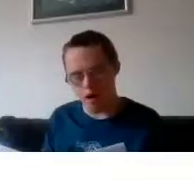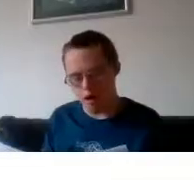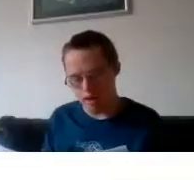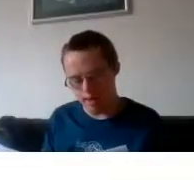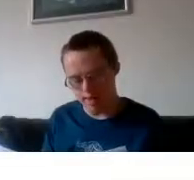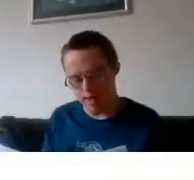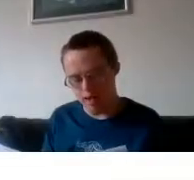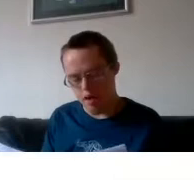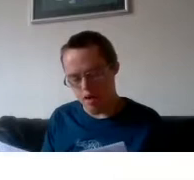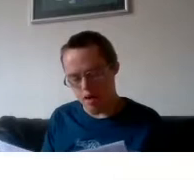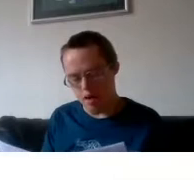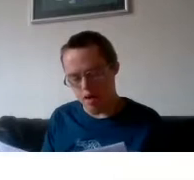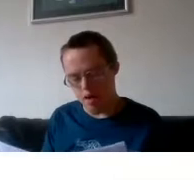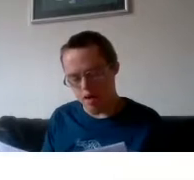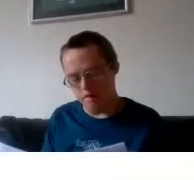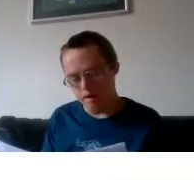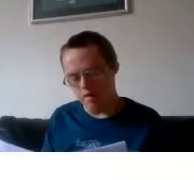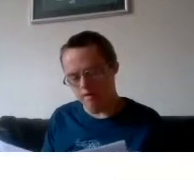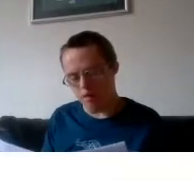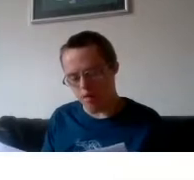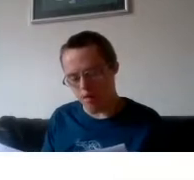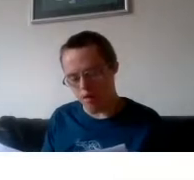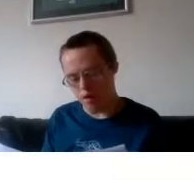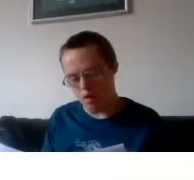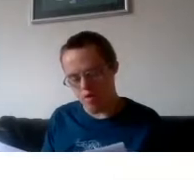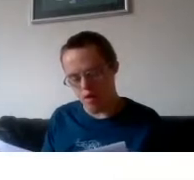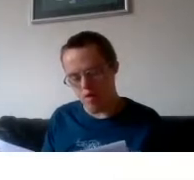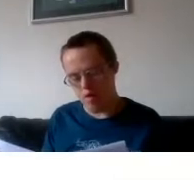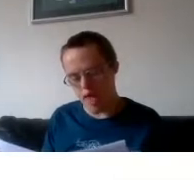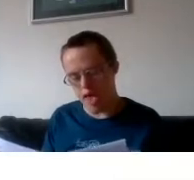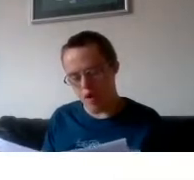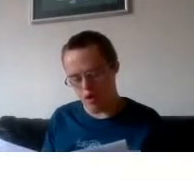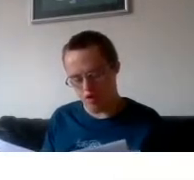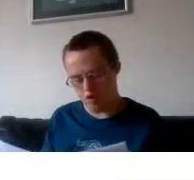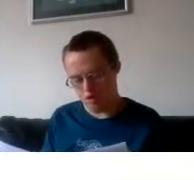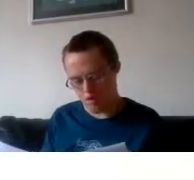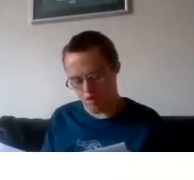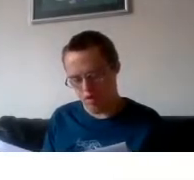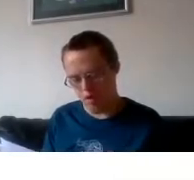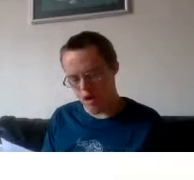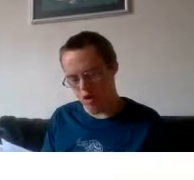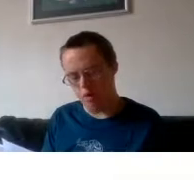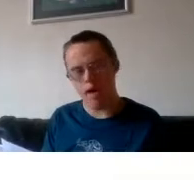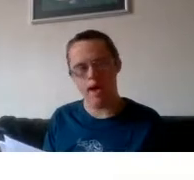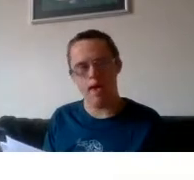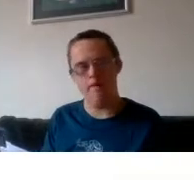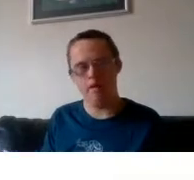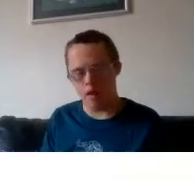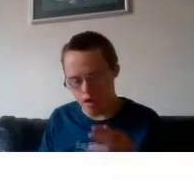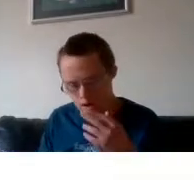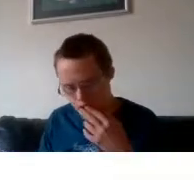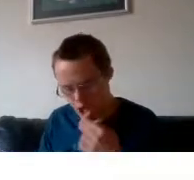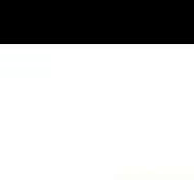the eyes of the frog so they glow in